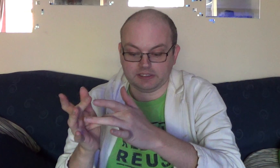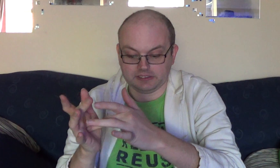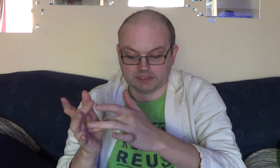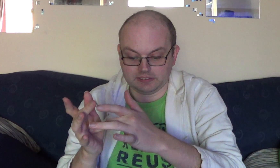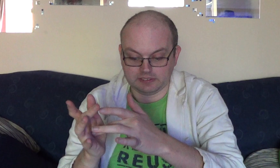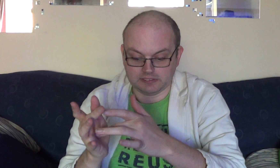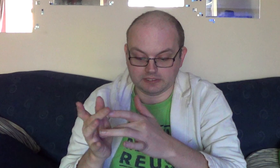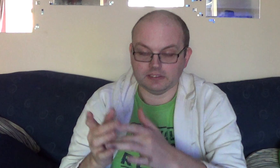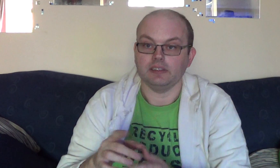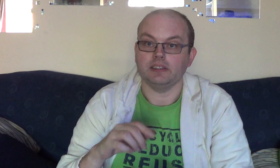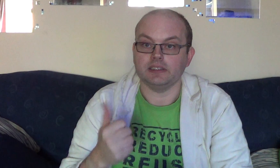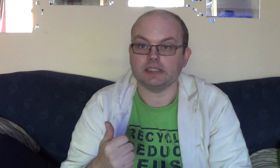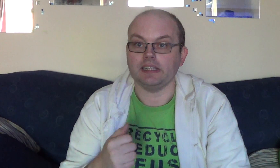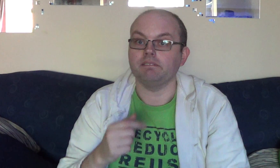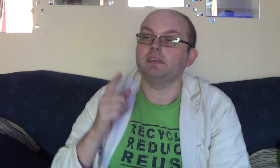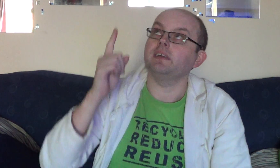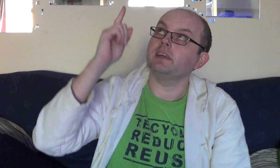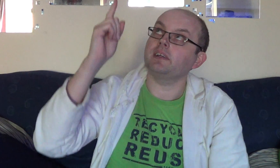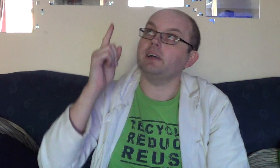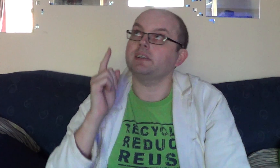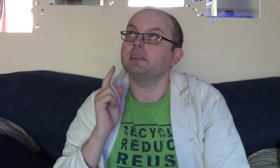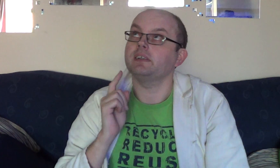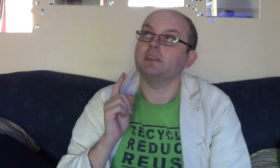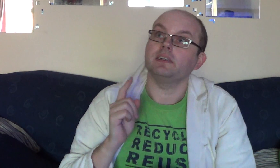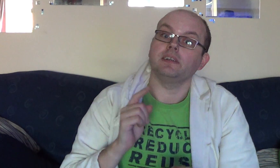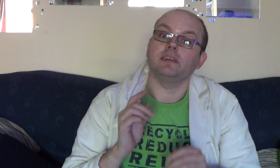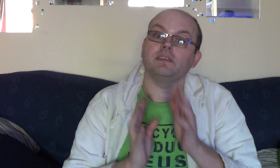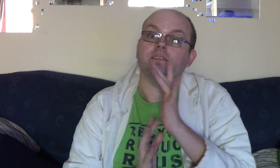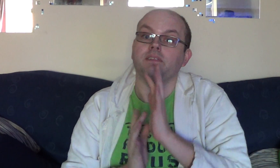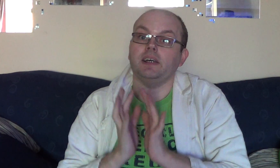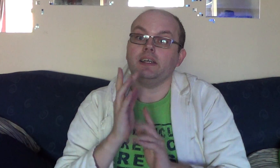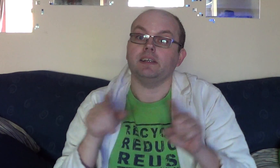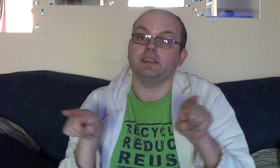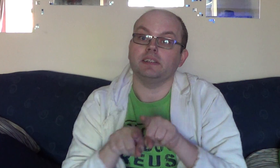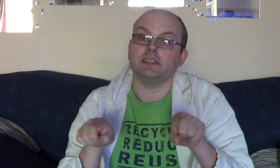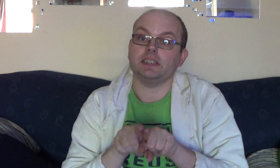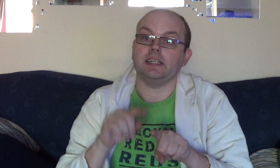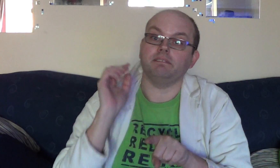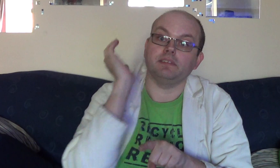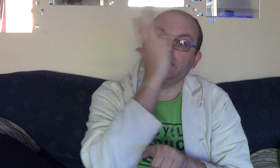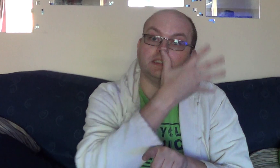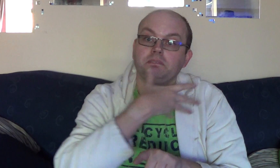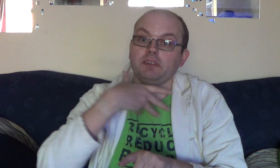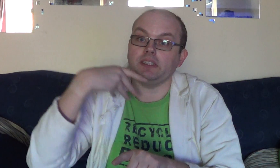Jesus. And the same, God. Fire, same, spirit,